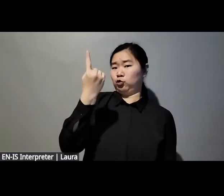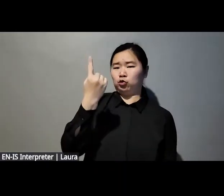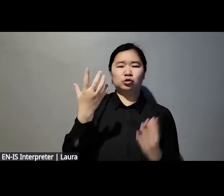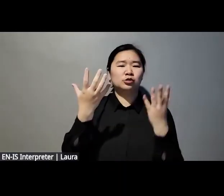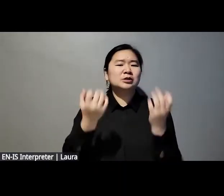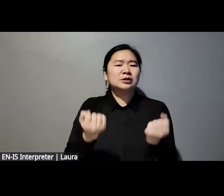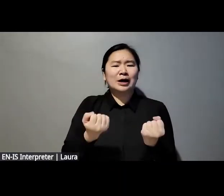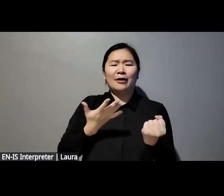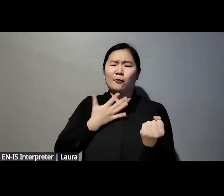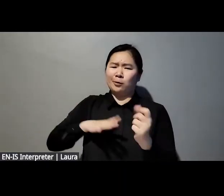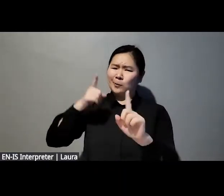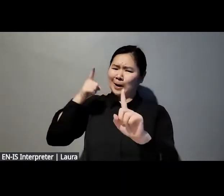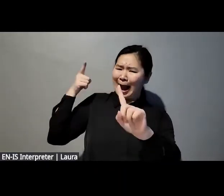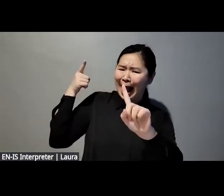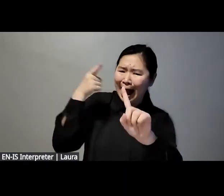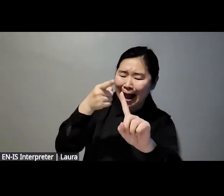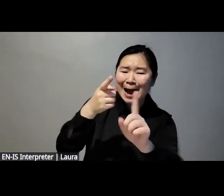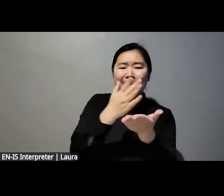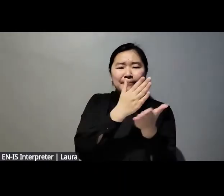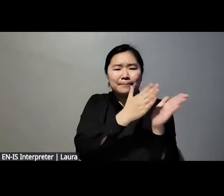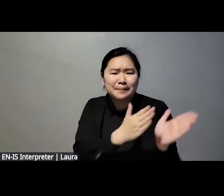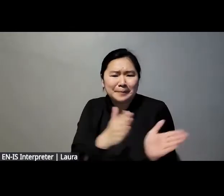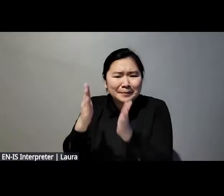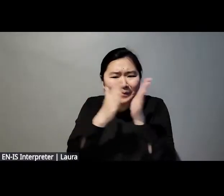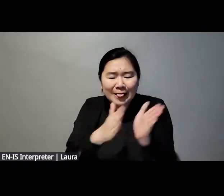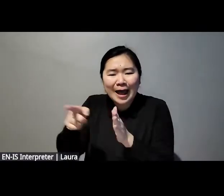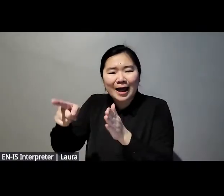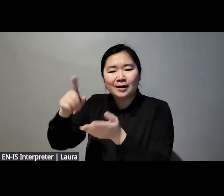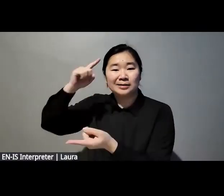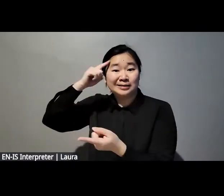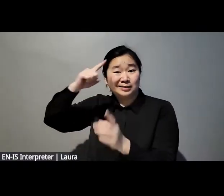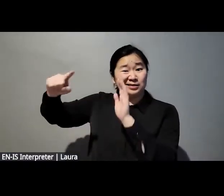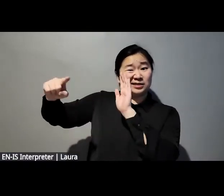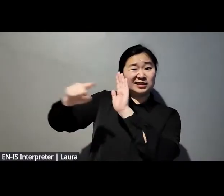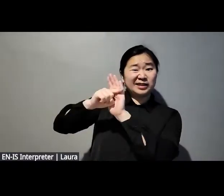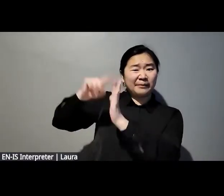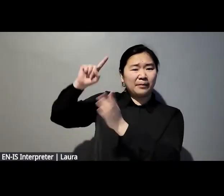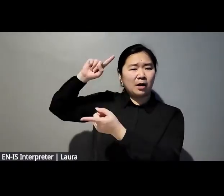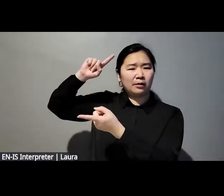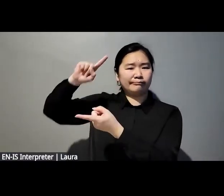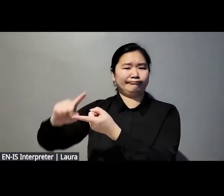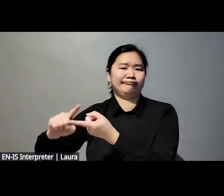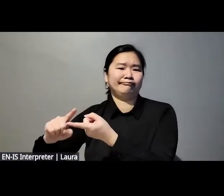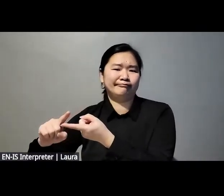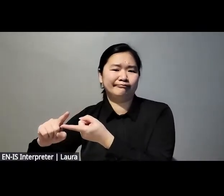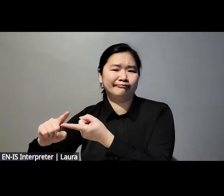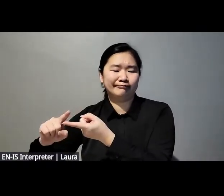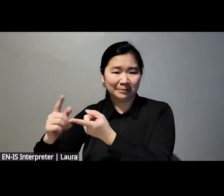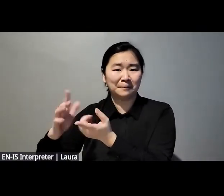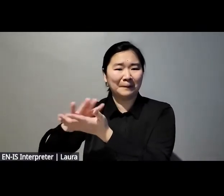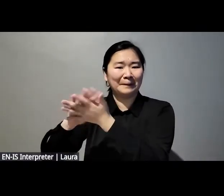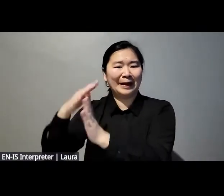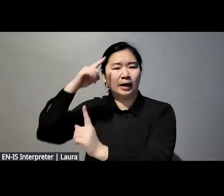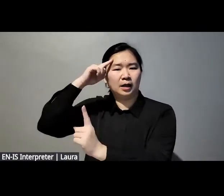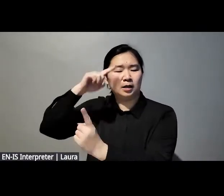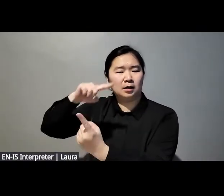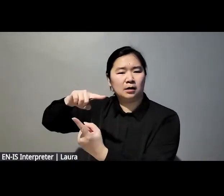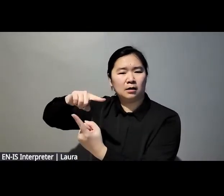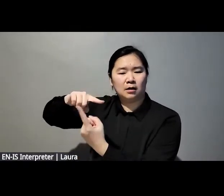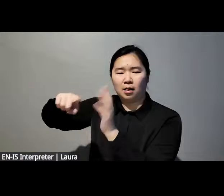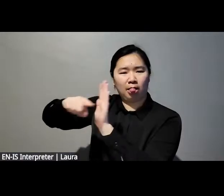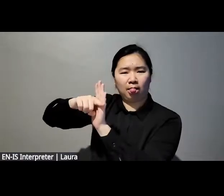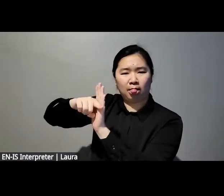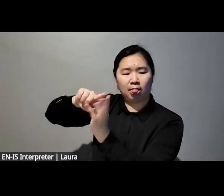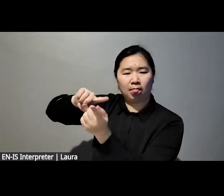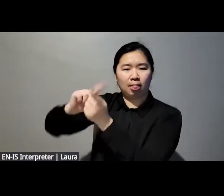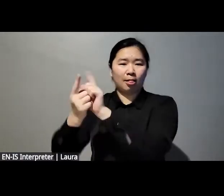concerned parties can be the community, the people who have the experience, who are of living experience of the same.